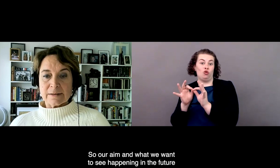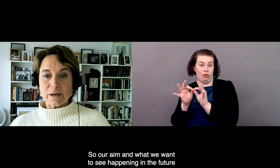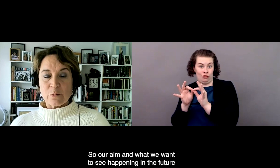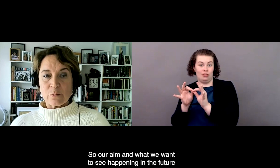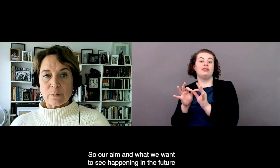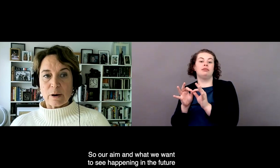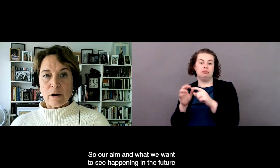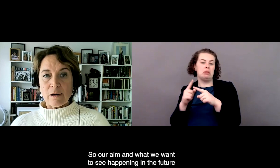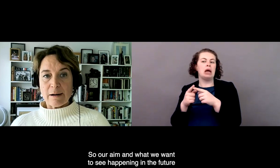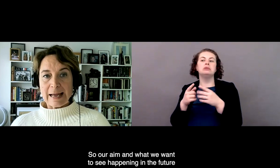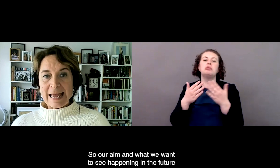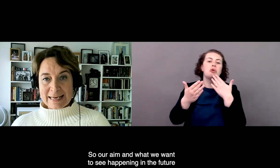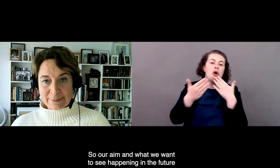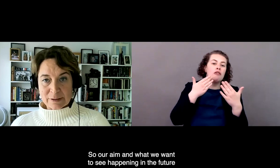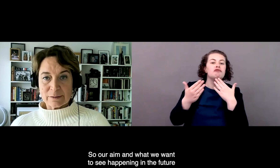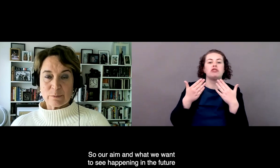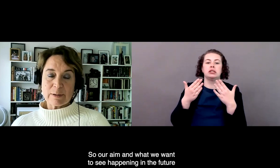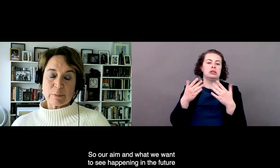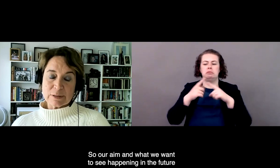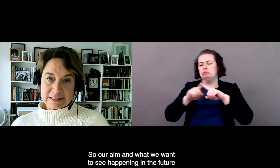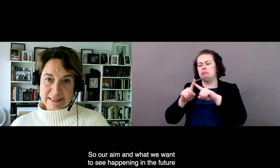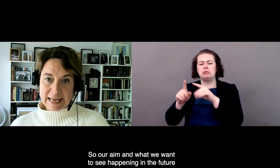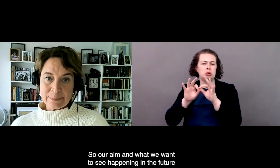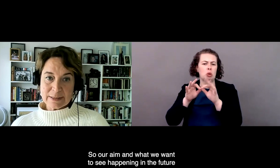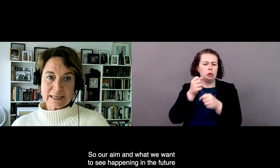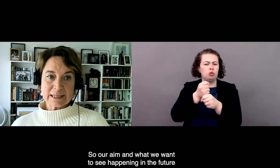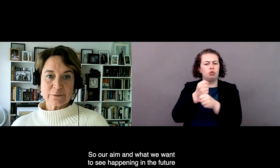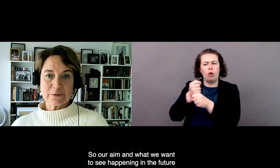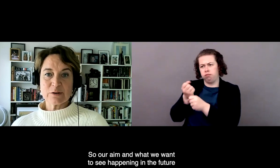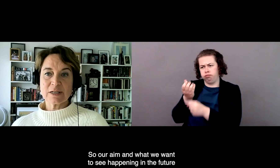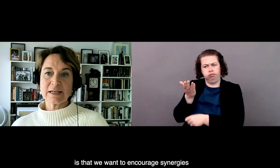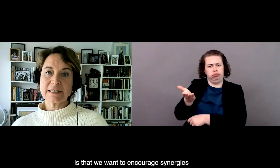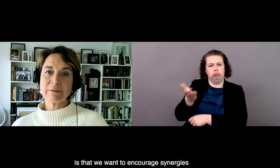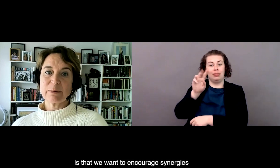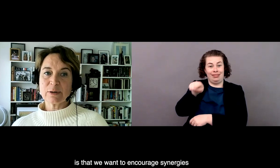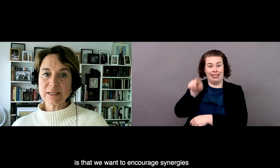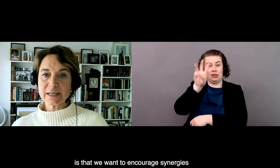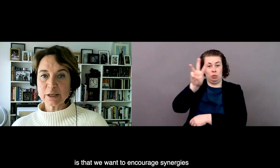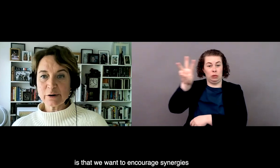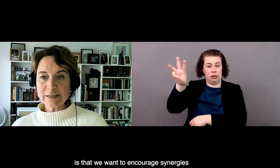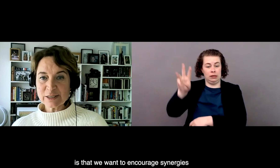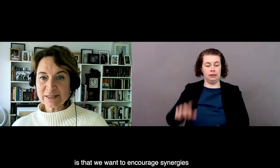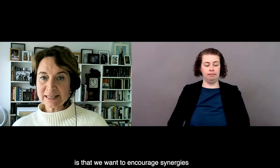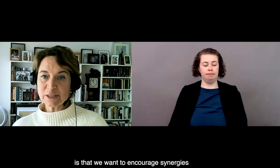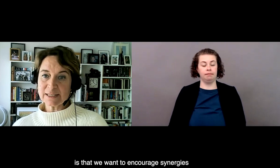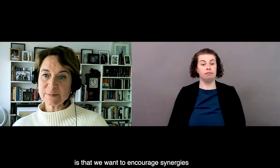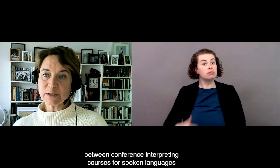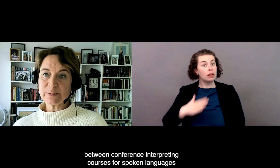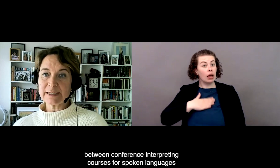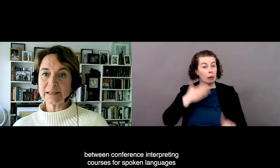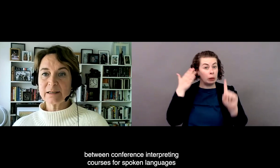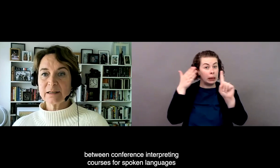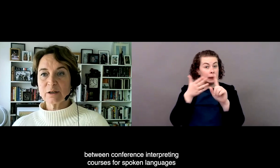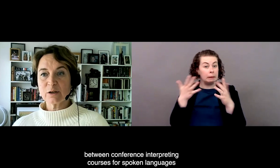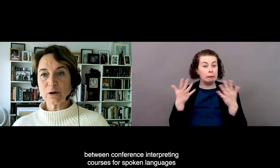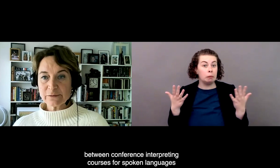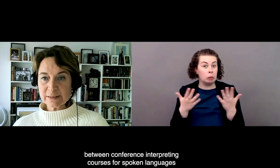So our aim and what we want to see happening in the future is that we want to encourage synergies between conference